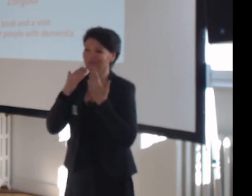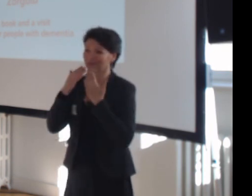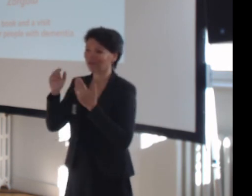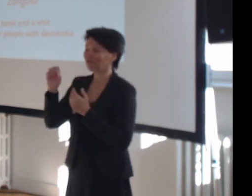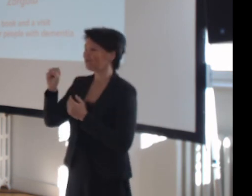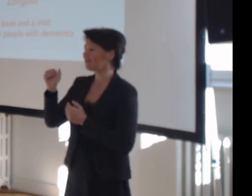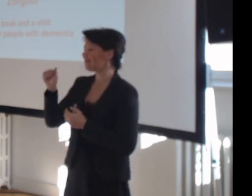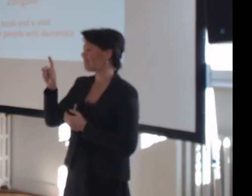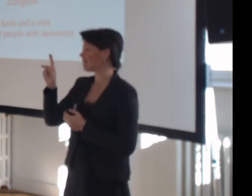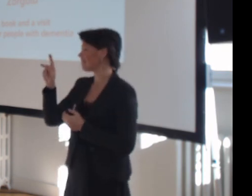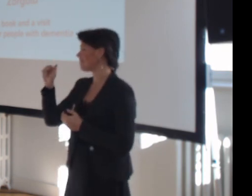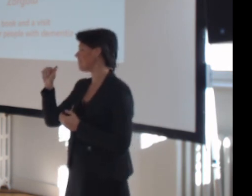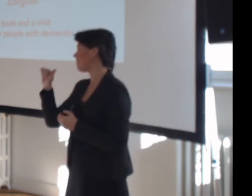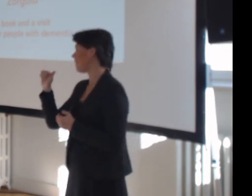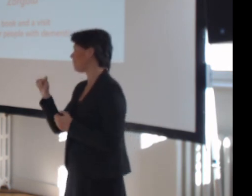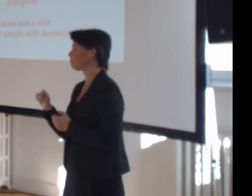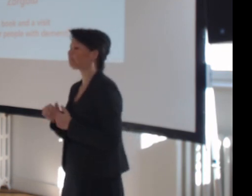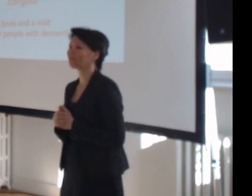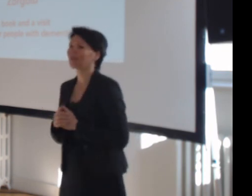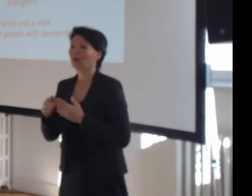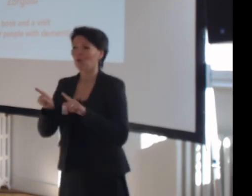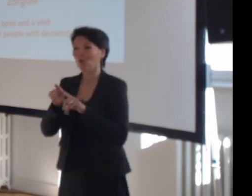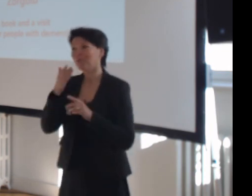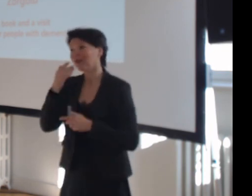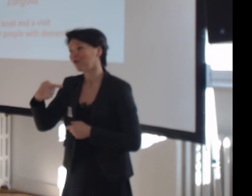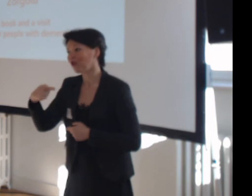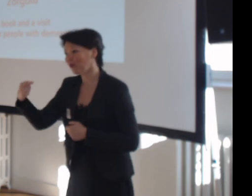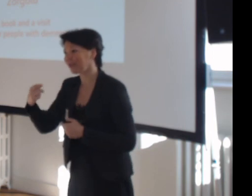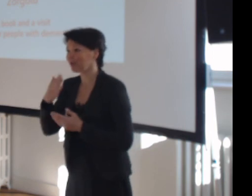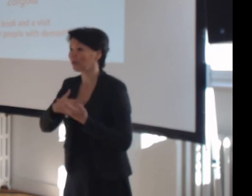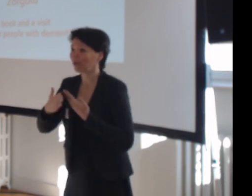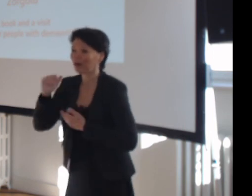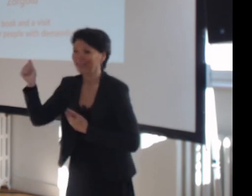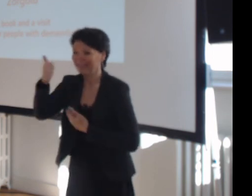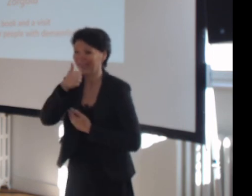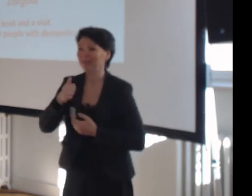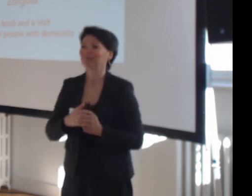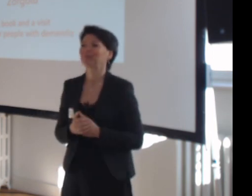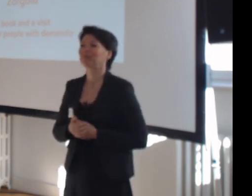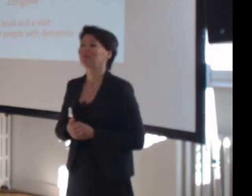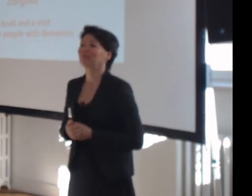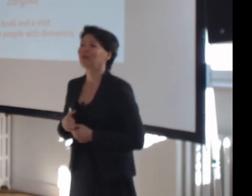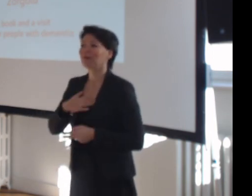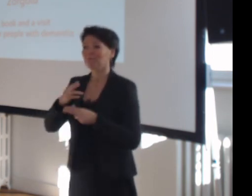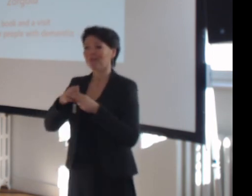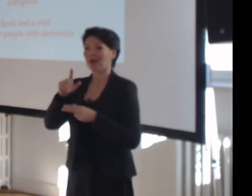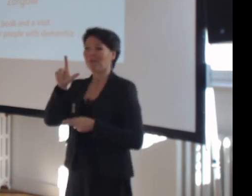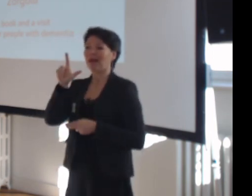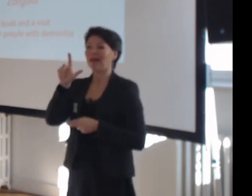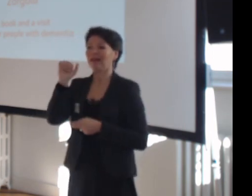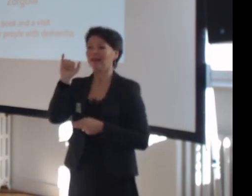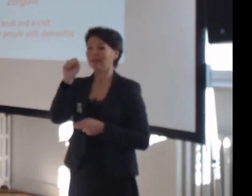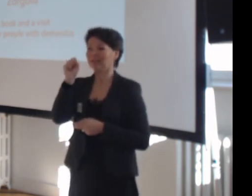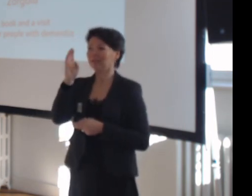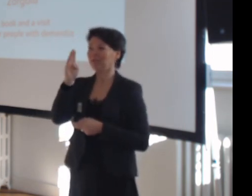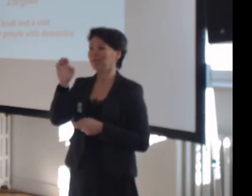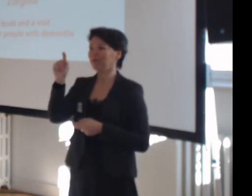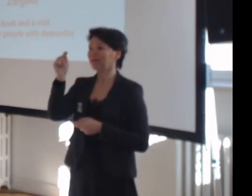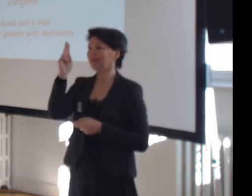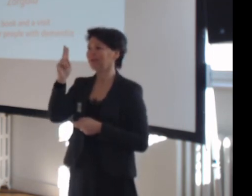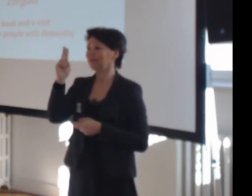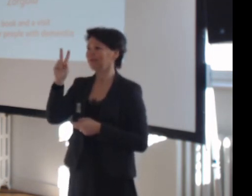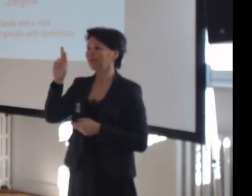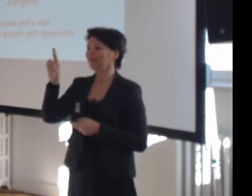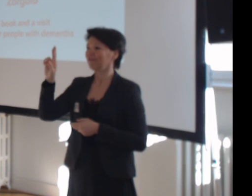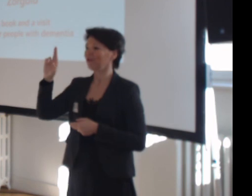For the introduction, and thank you very much for the invitation as well. Good morning to you all. My name is Rafiq. Can you all hear me fine?